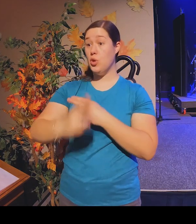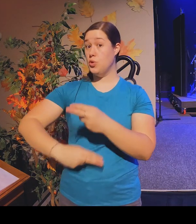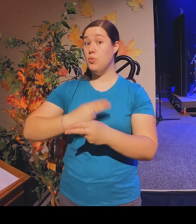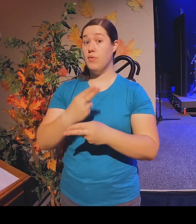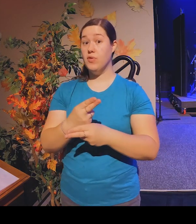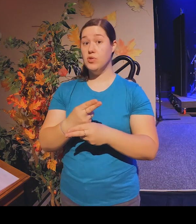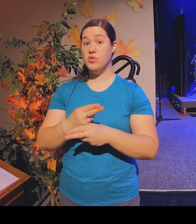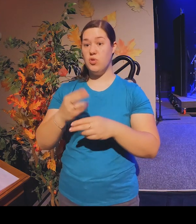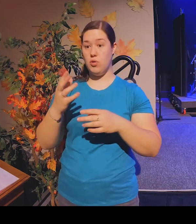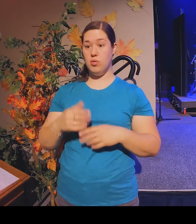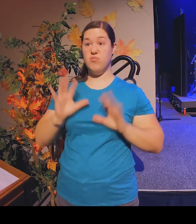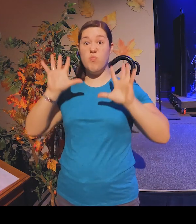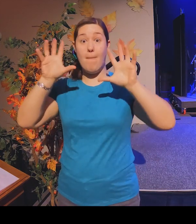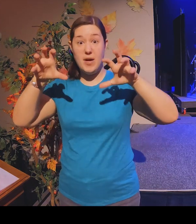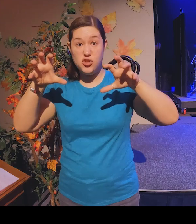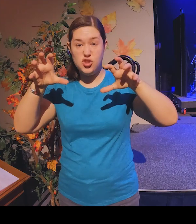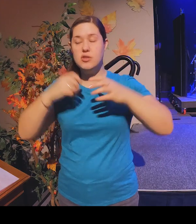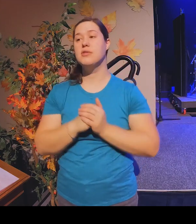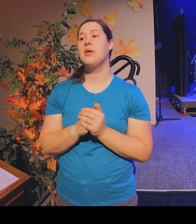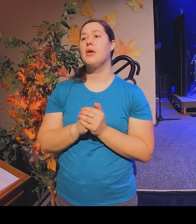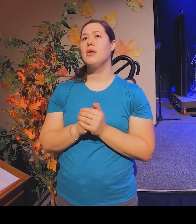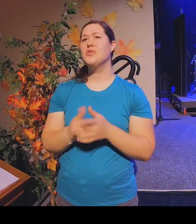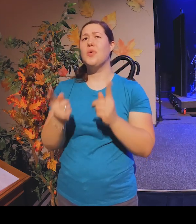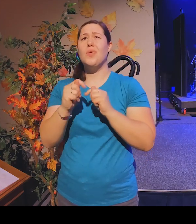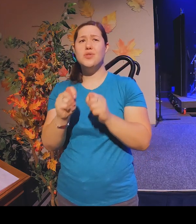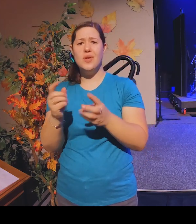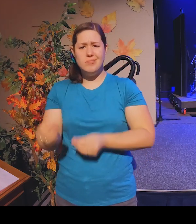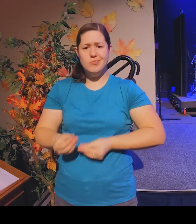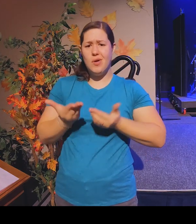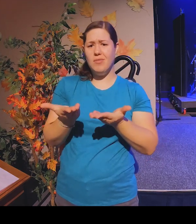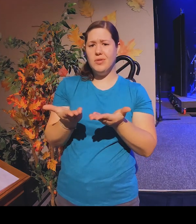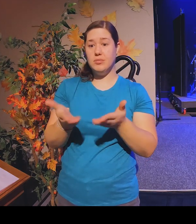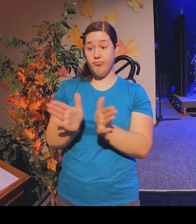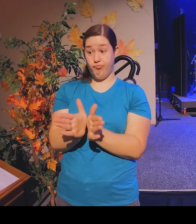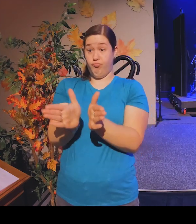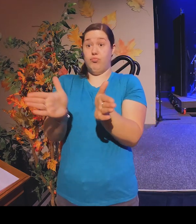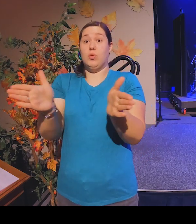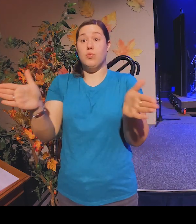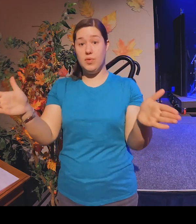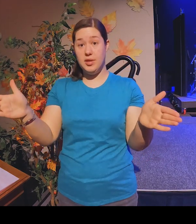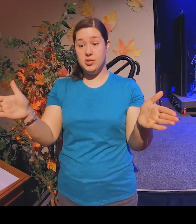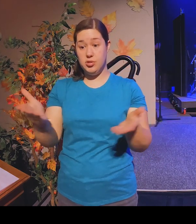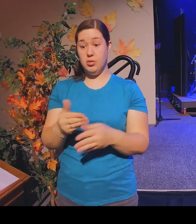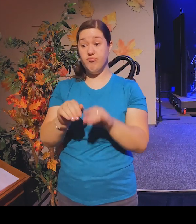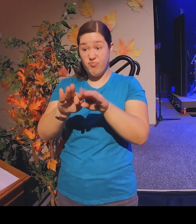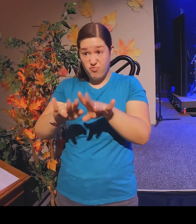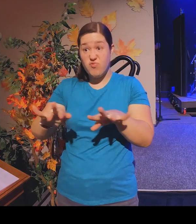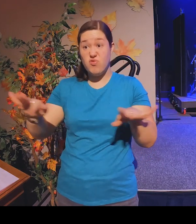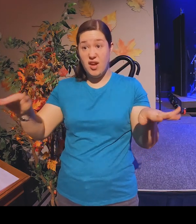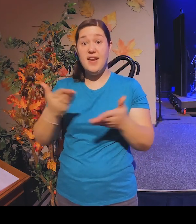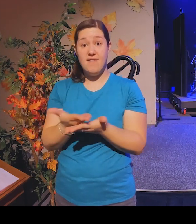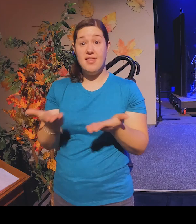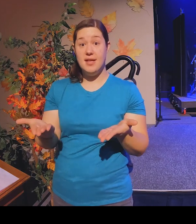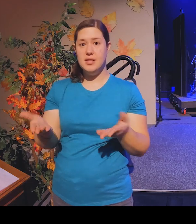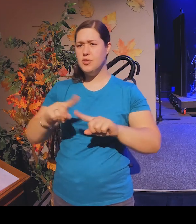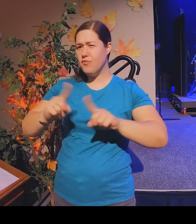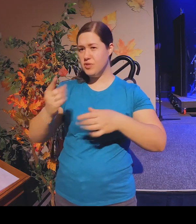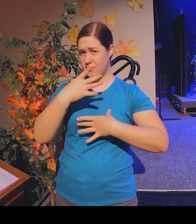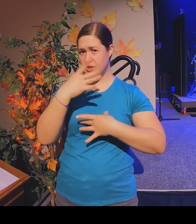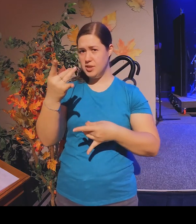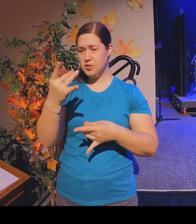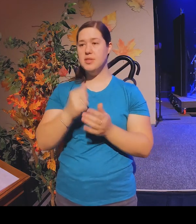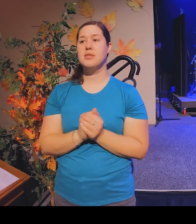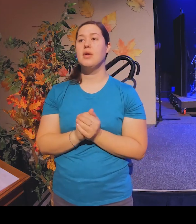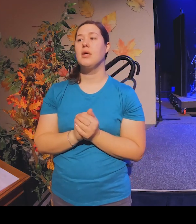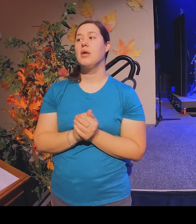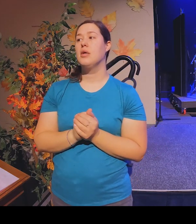their availability and their interest. So we hope that you can be a part of those. And we also serve. And so we take all these things that we receive, but then give